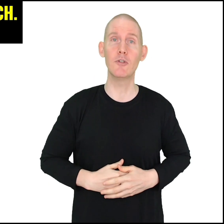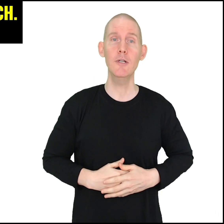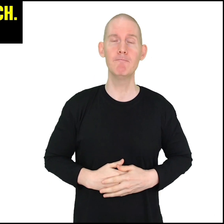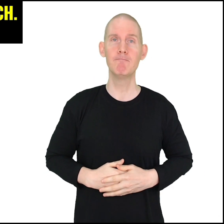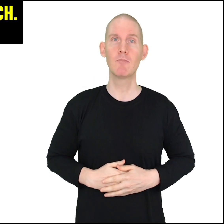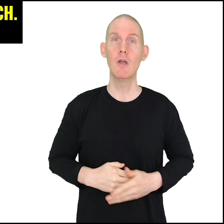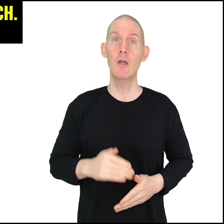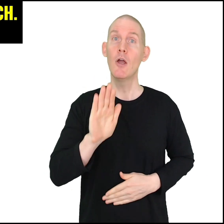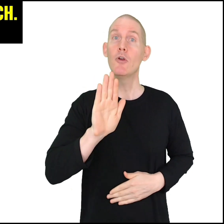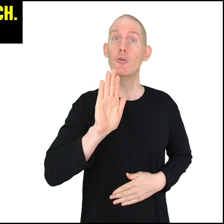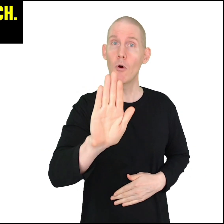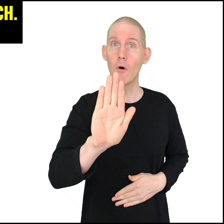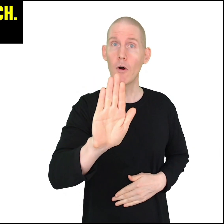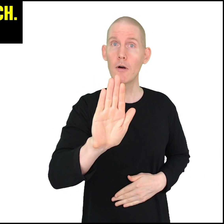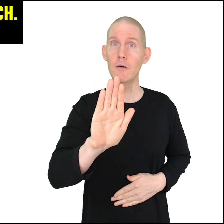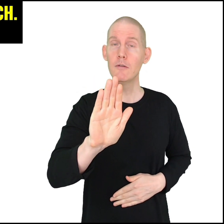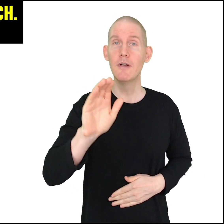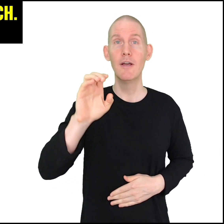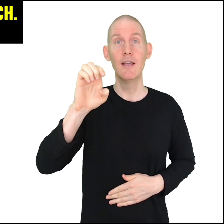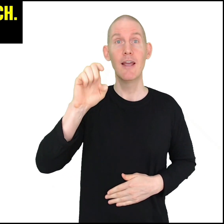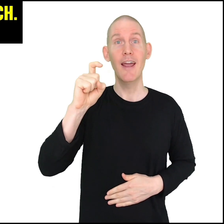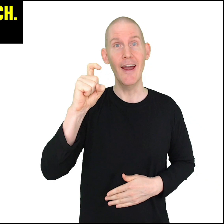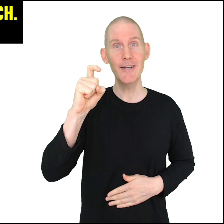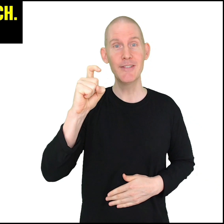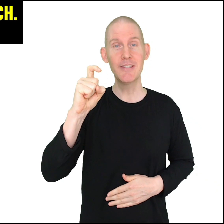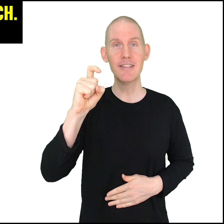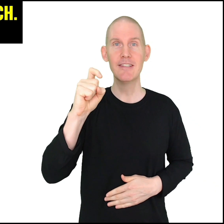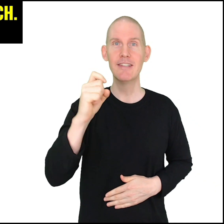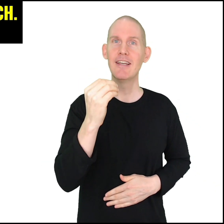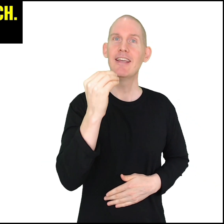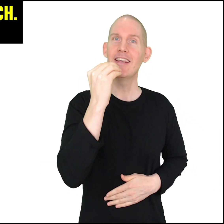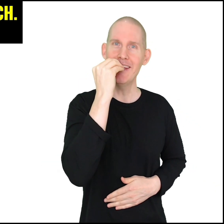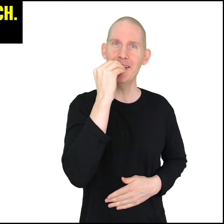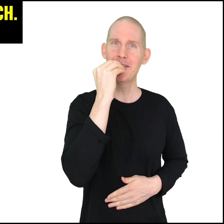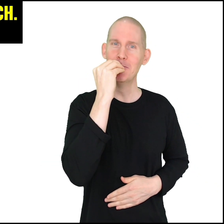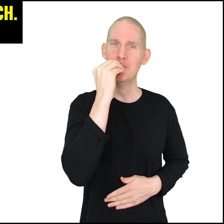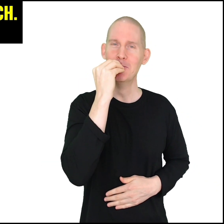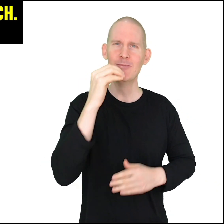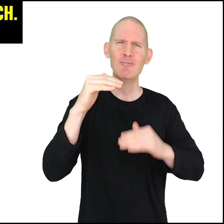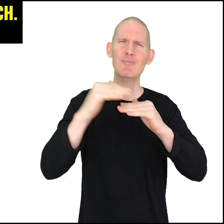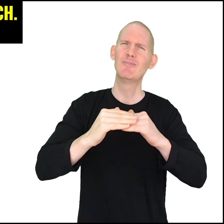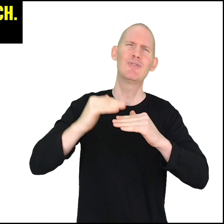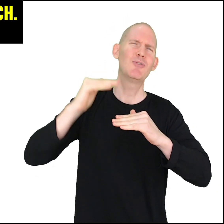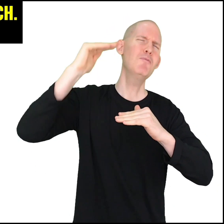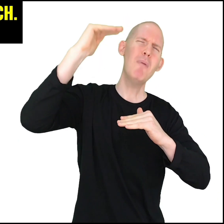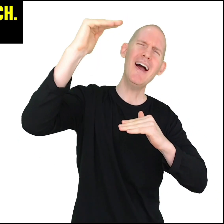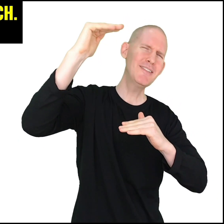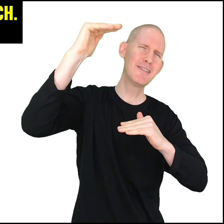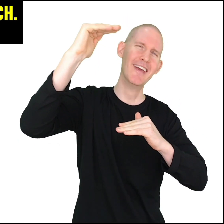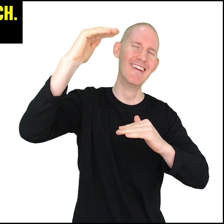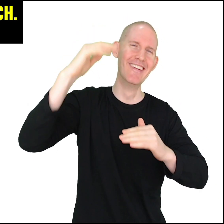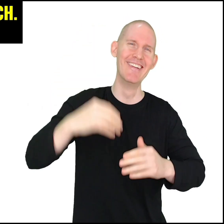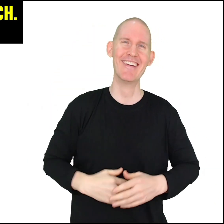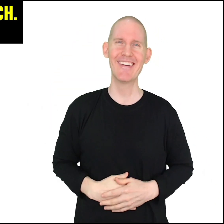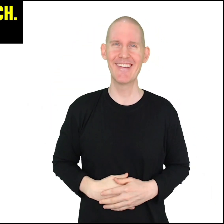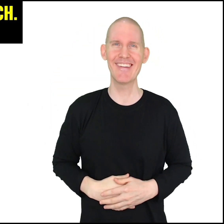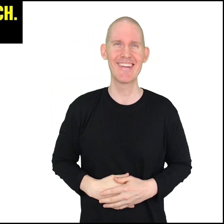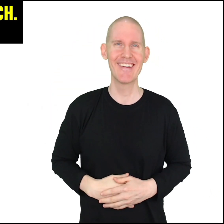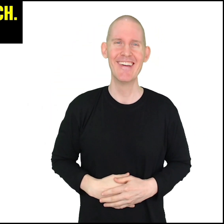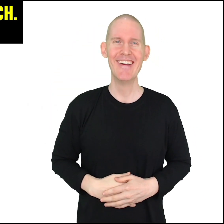it. Your ex eat too much. All